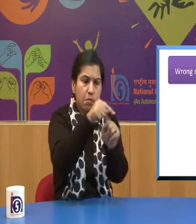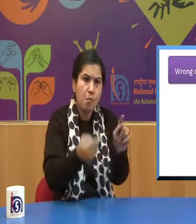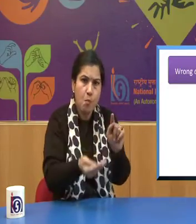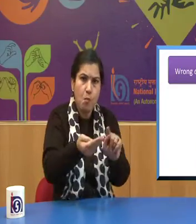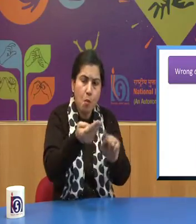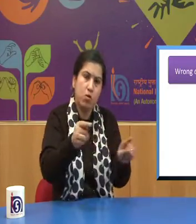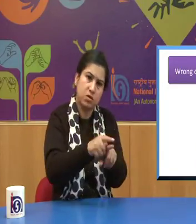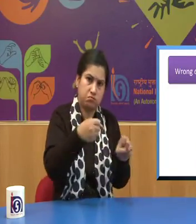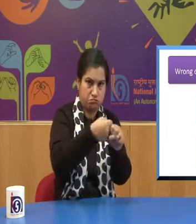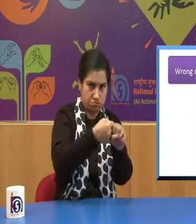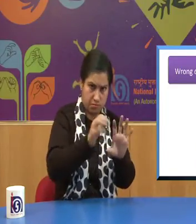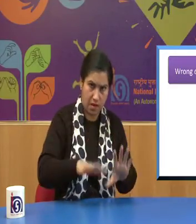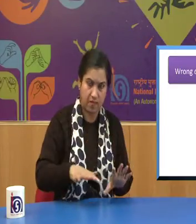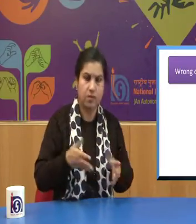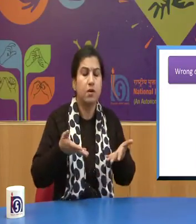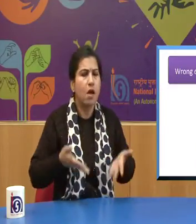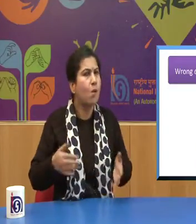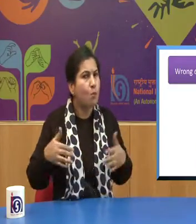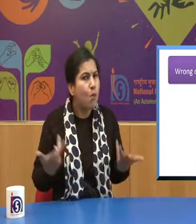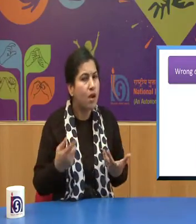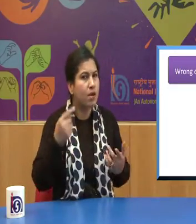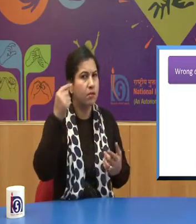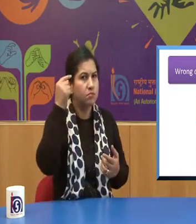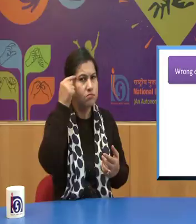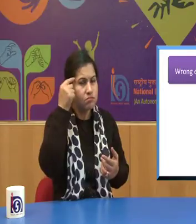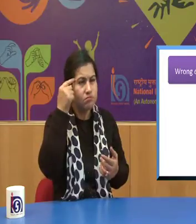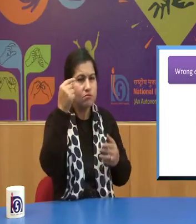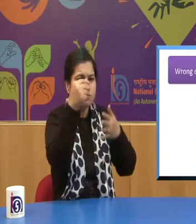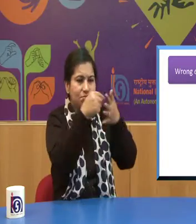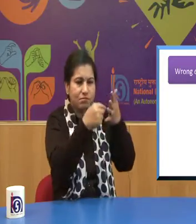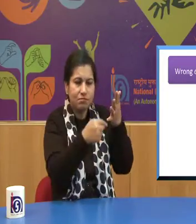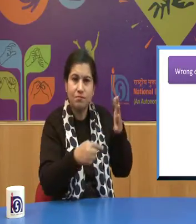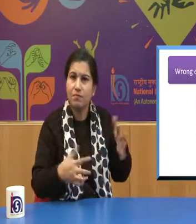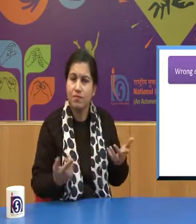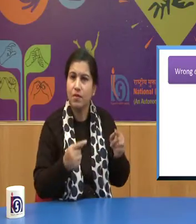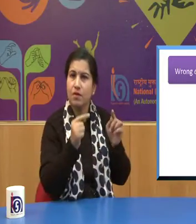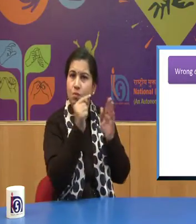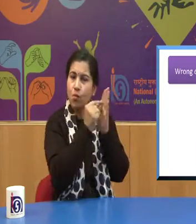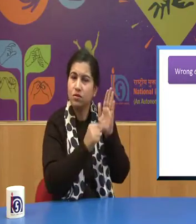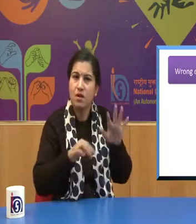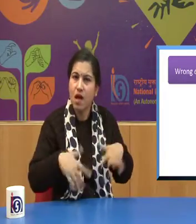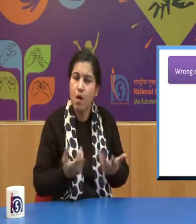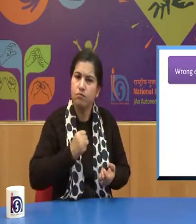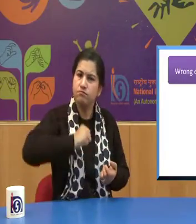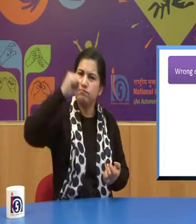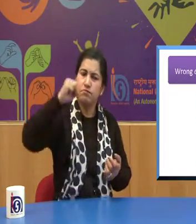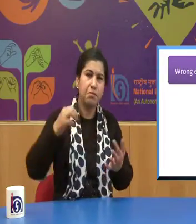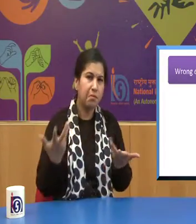Let us now try to understand the various reasons responsible for the beginning of revolts of farmers.